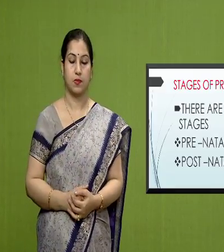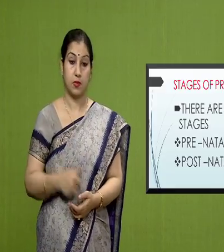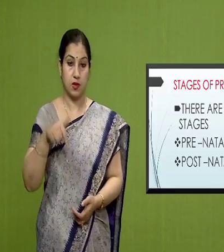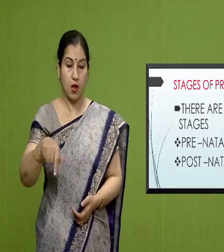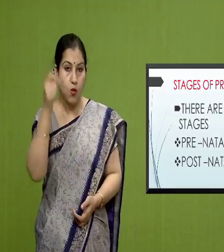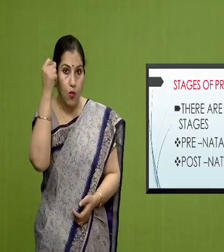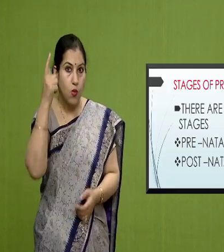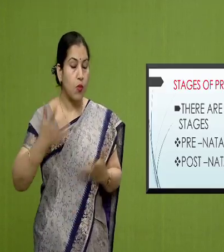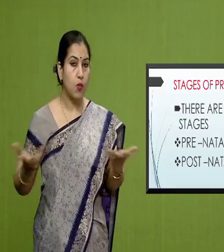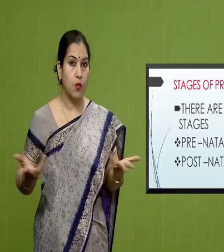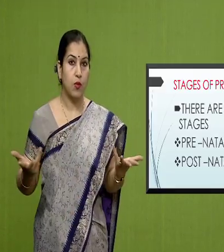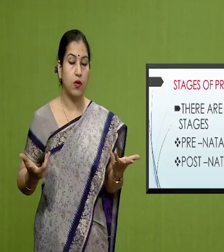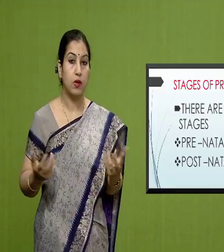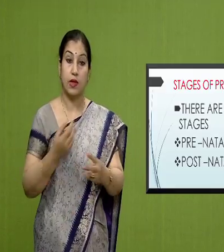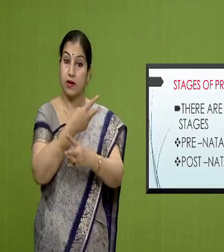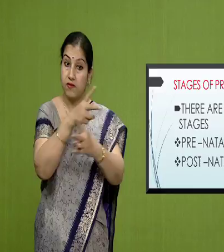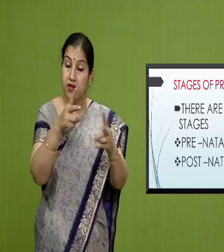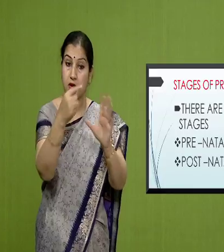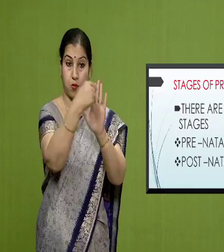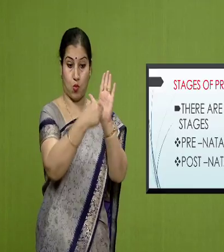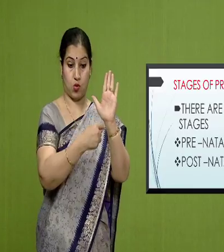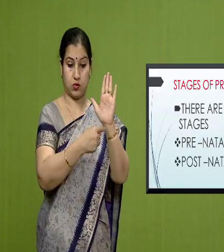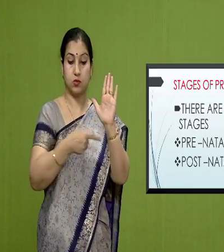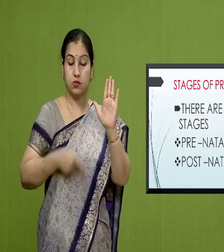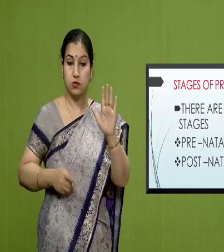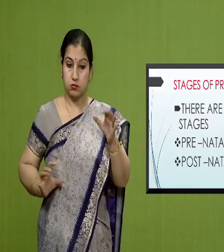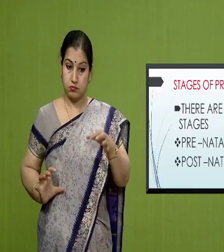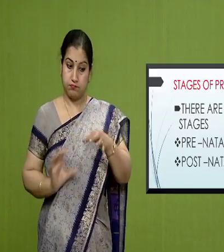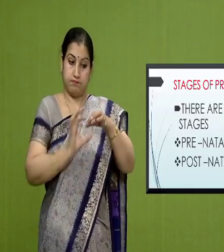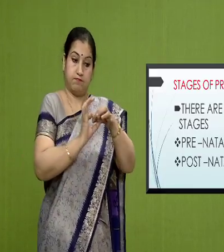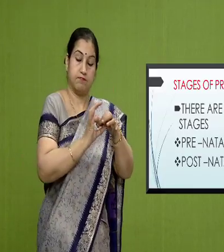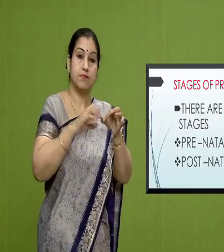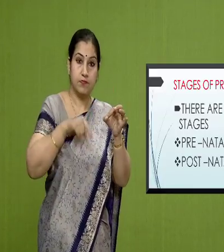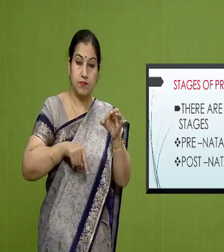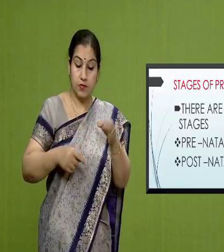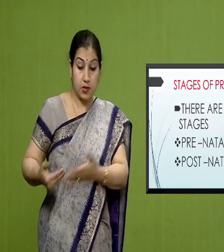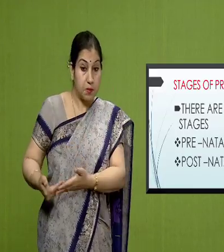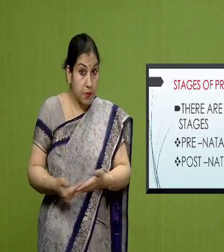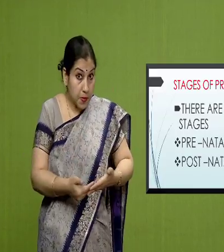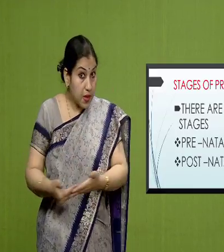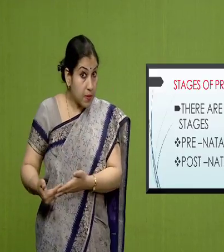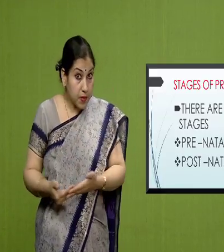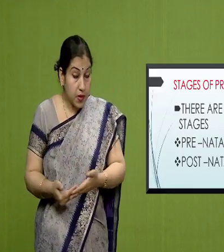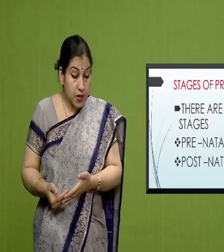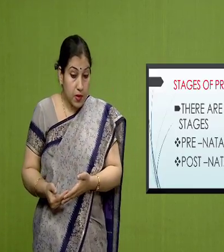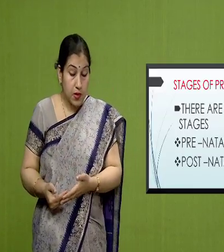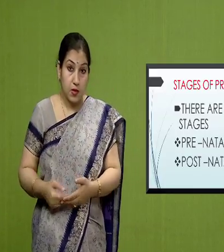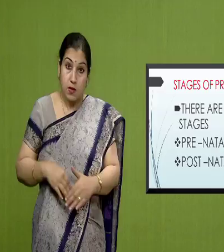Let's understand the various factors which affect the growth of the